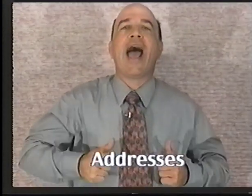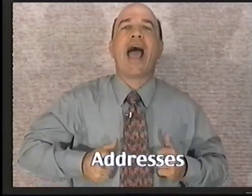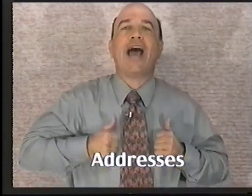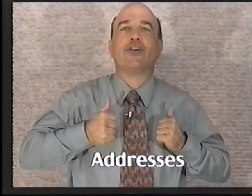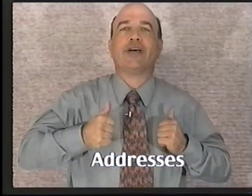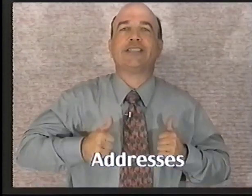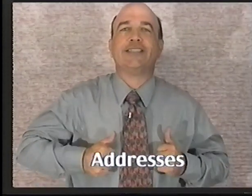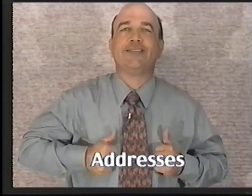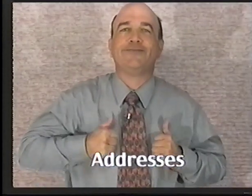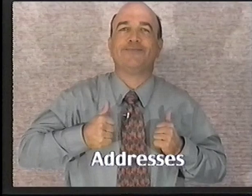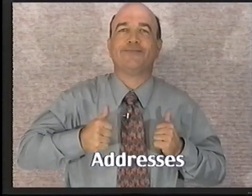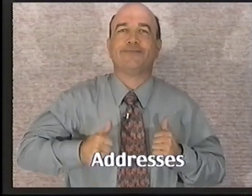Addresses: